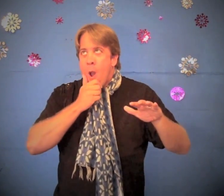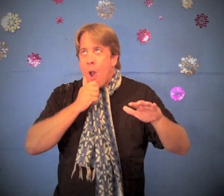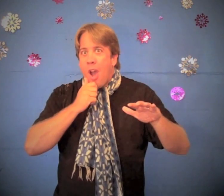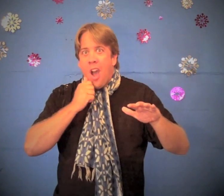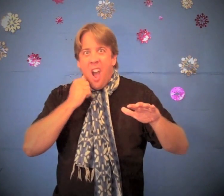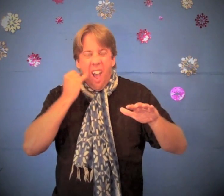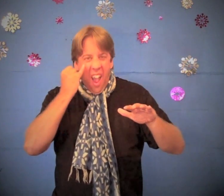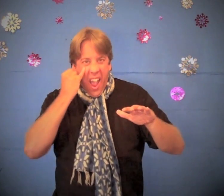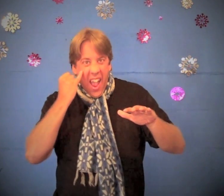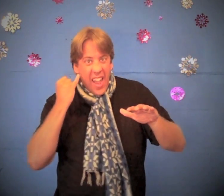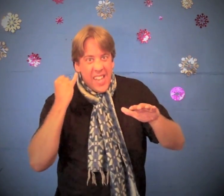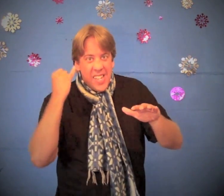He pretended